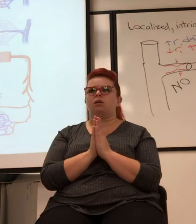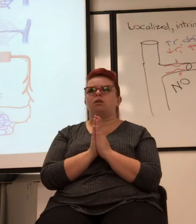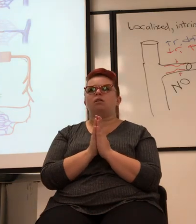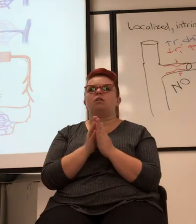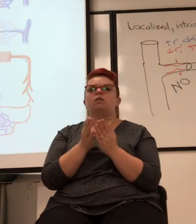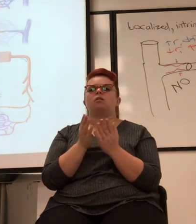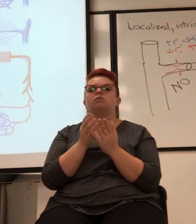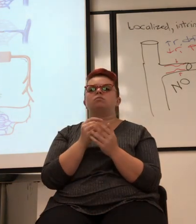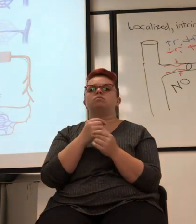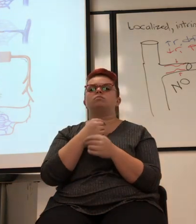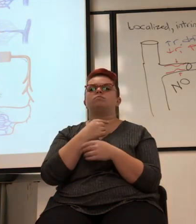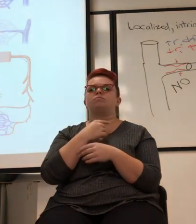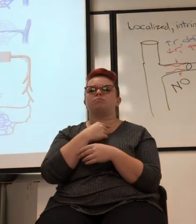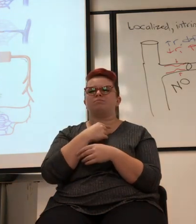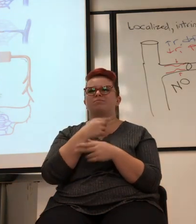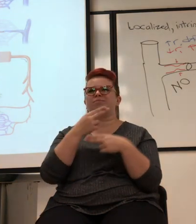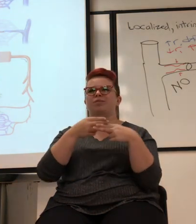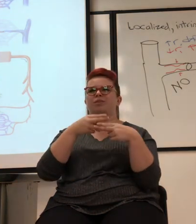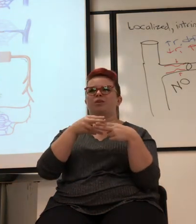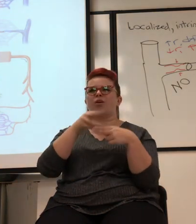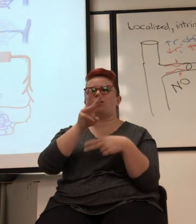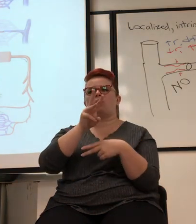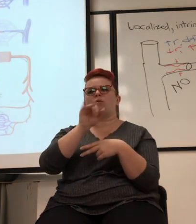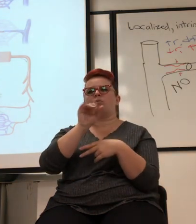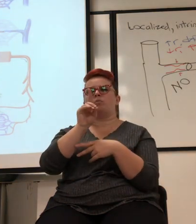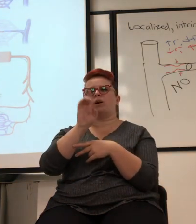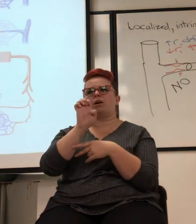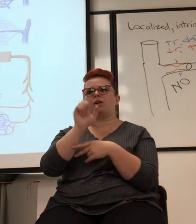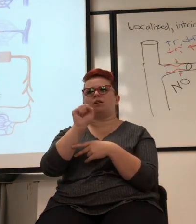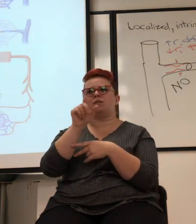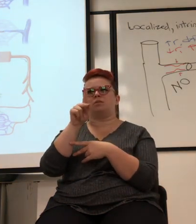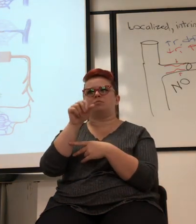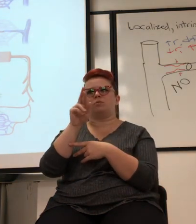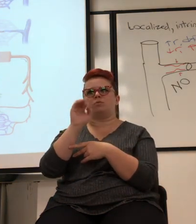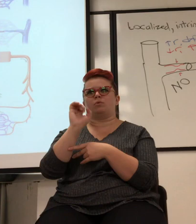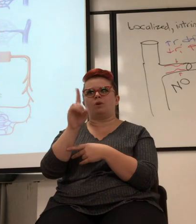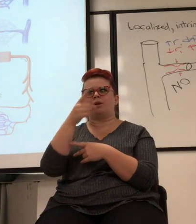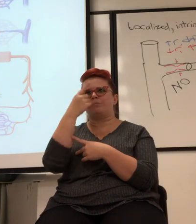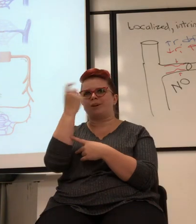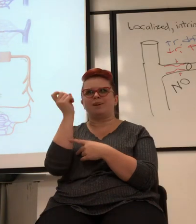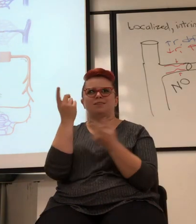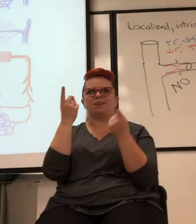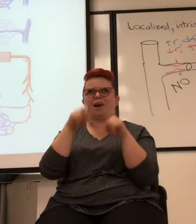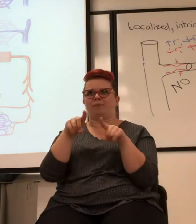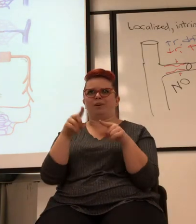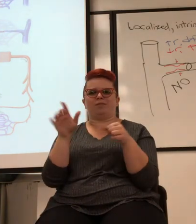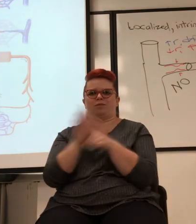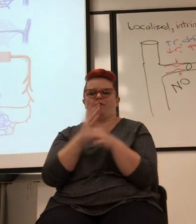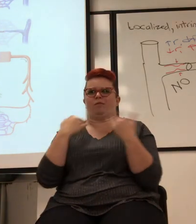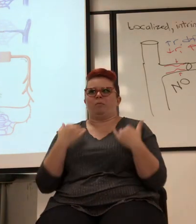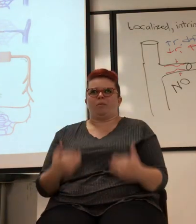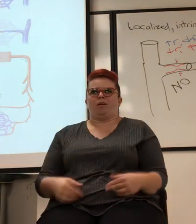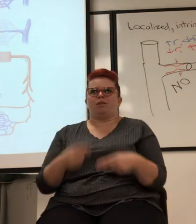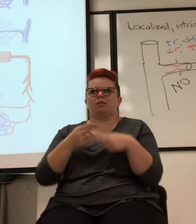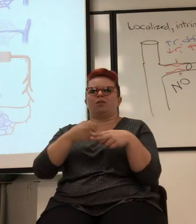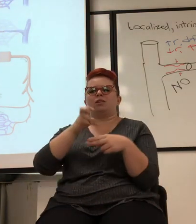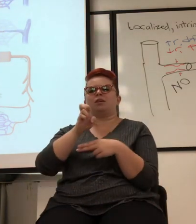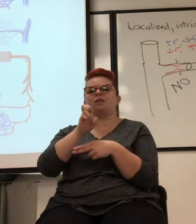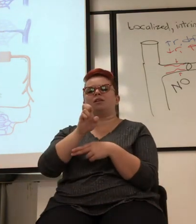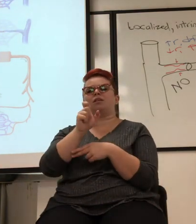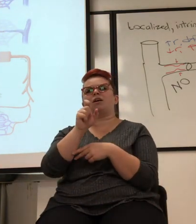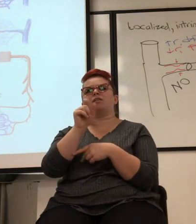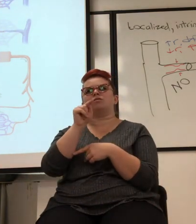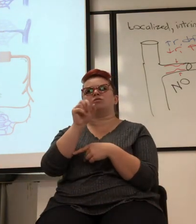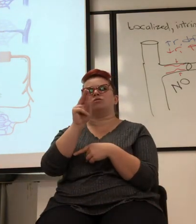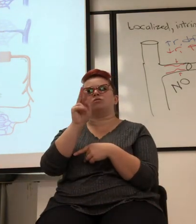It's called widespread because it's like happening basically all over the place. It's called extrinsic because you need